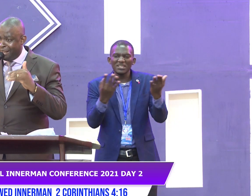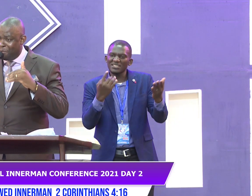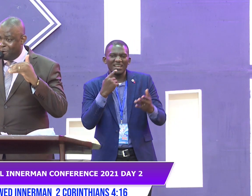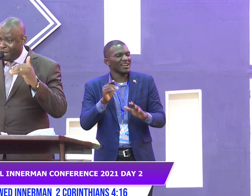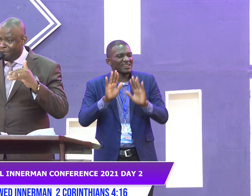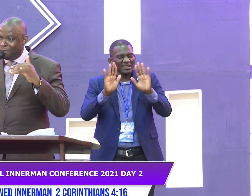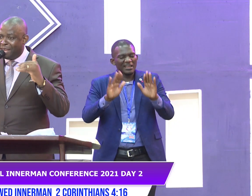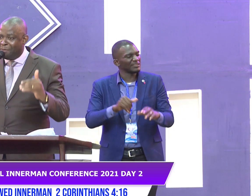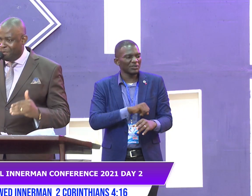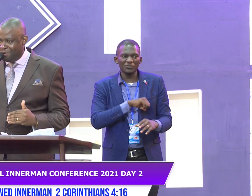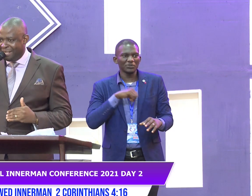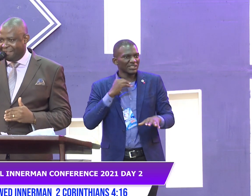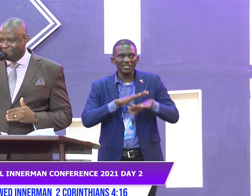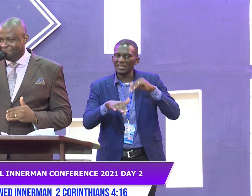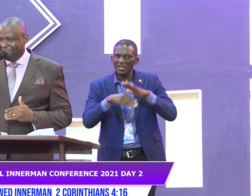But they